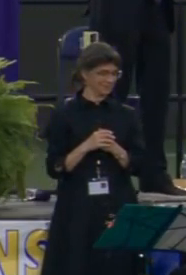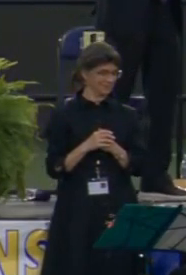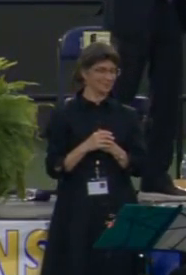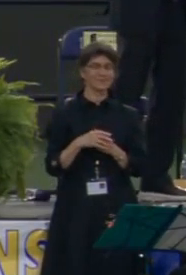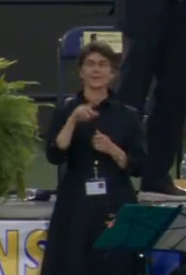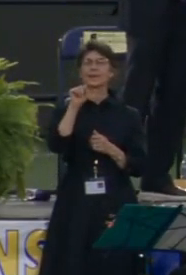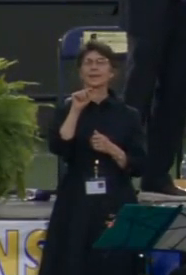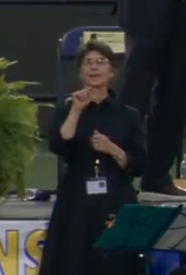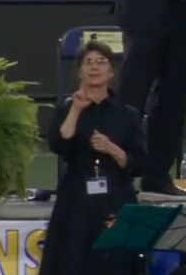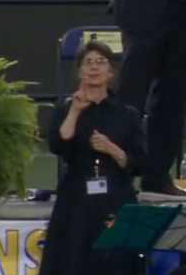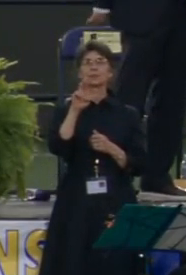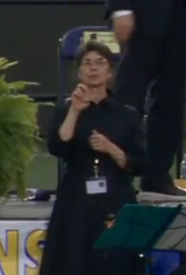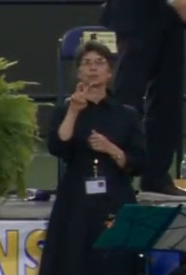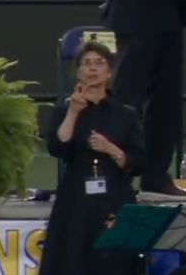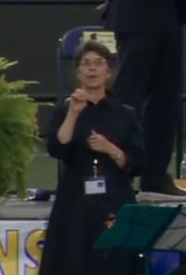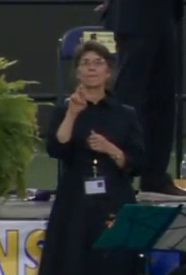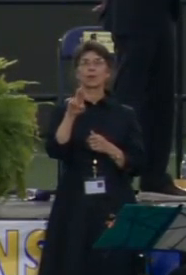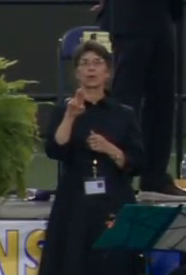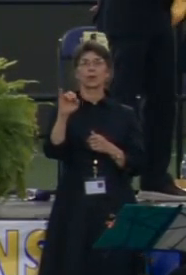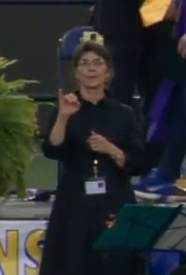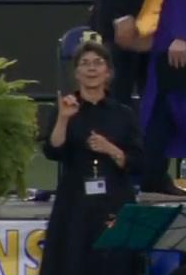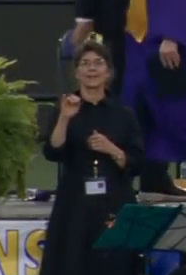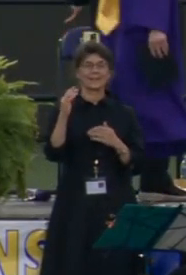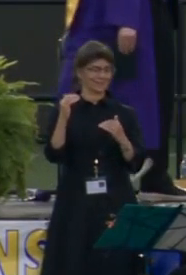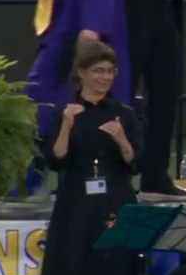Trevor Inman.